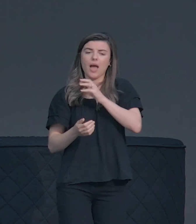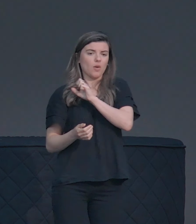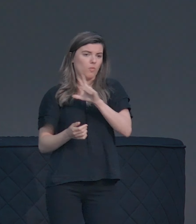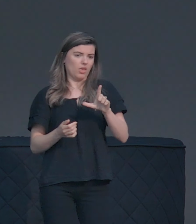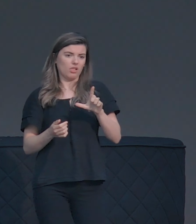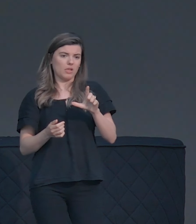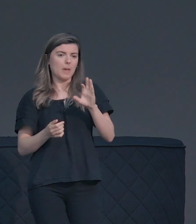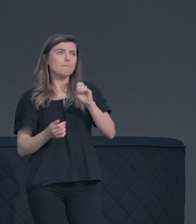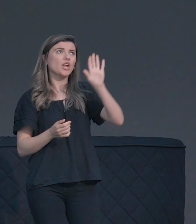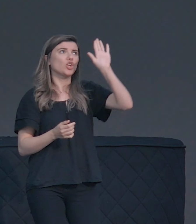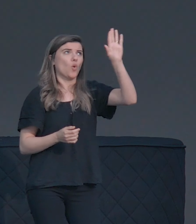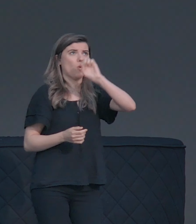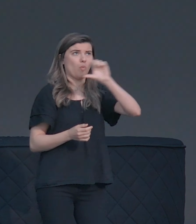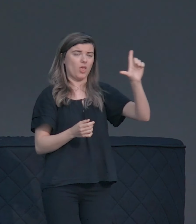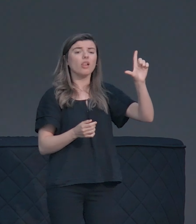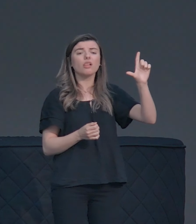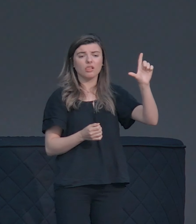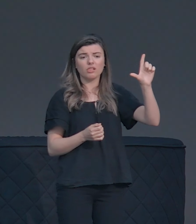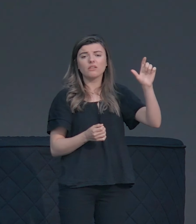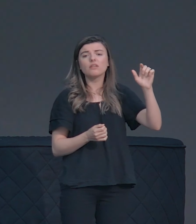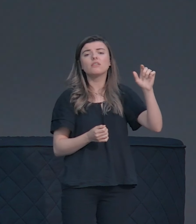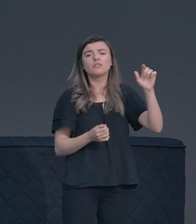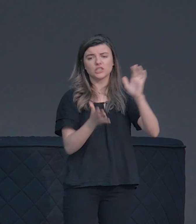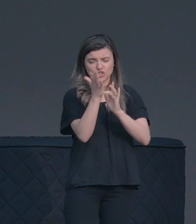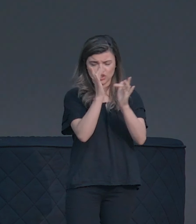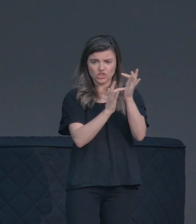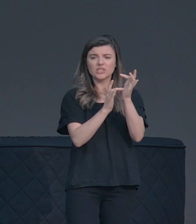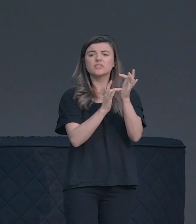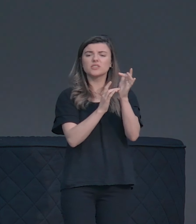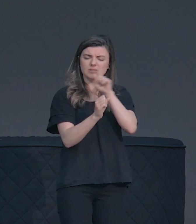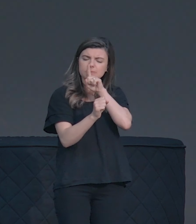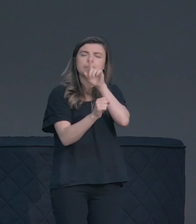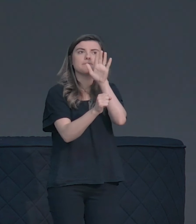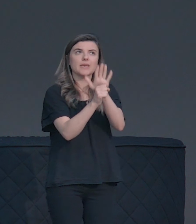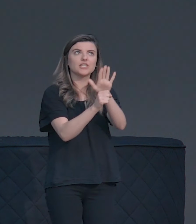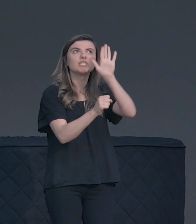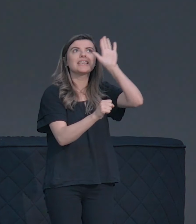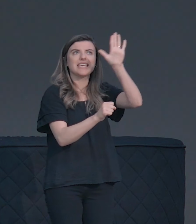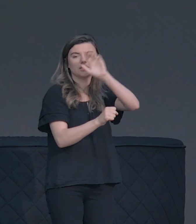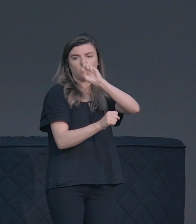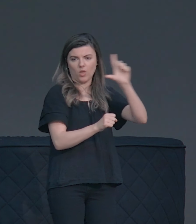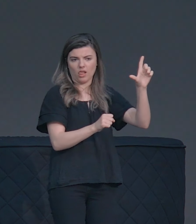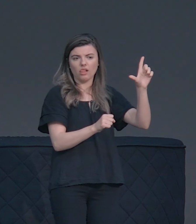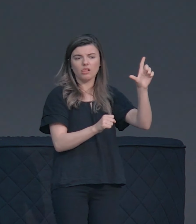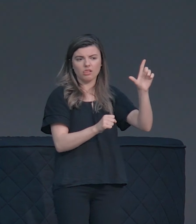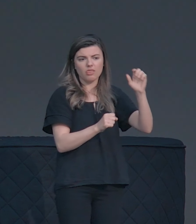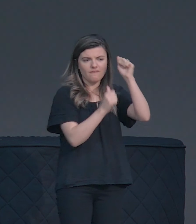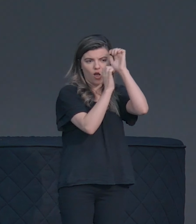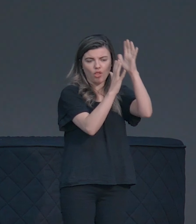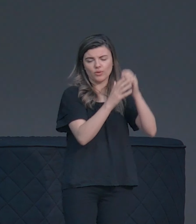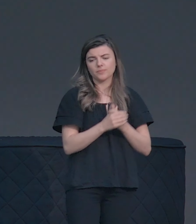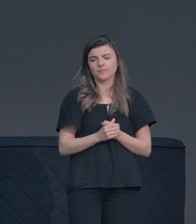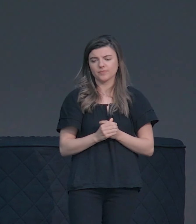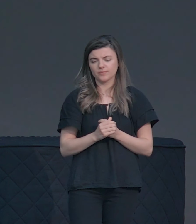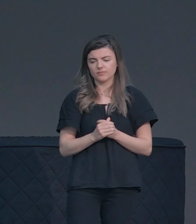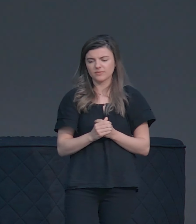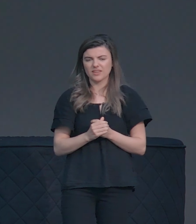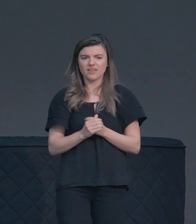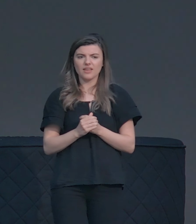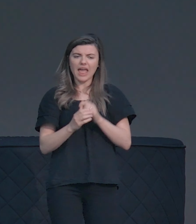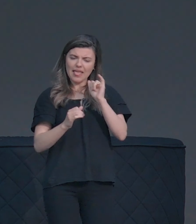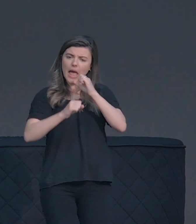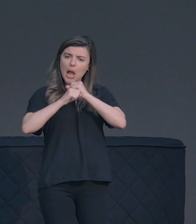but as you will." Jesus is humbly committed to the will of his Father. And this is what protects